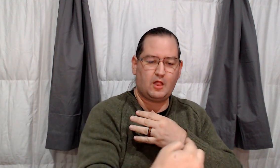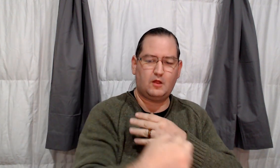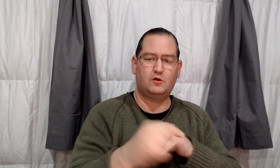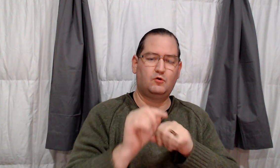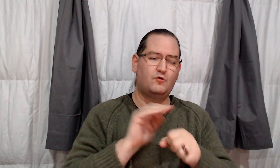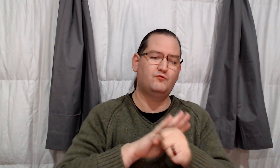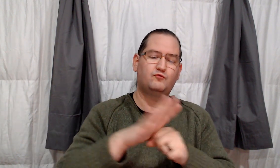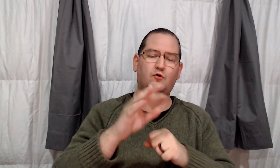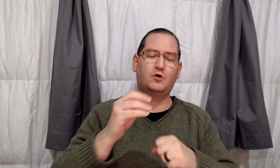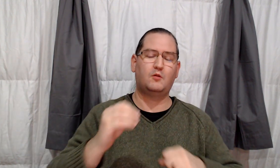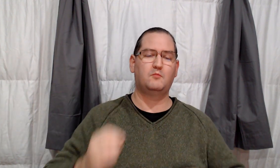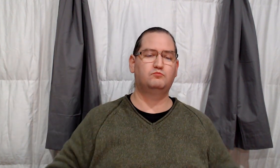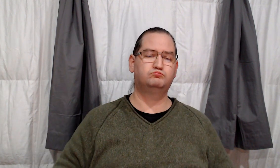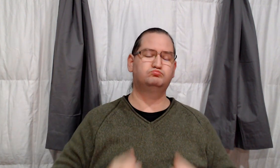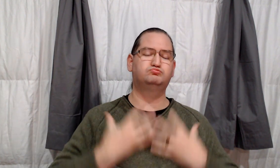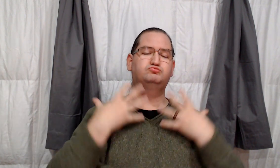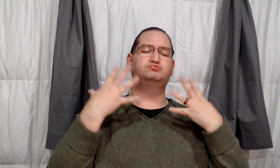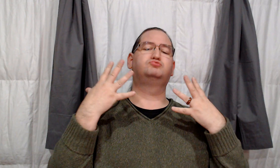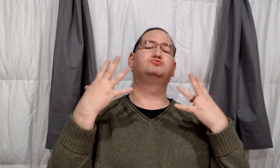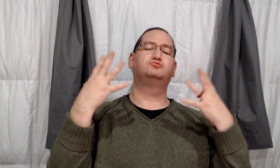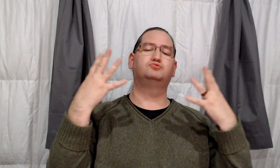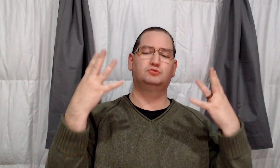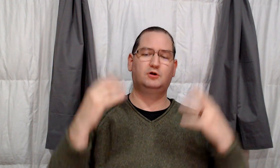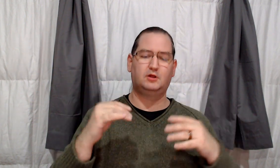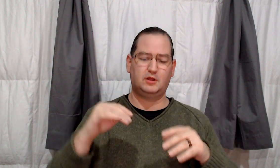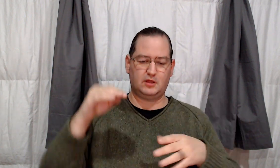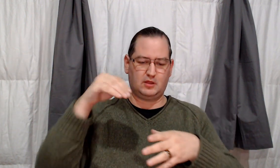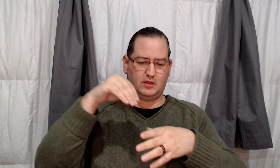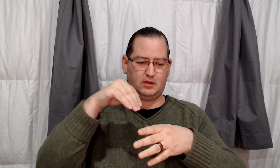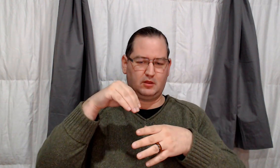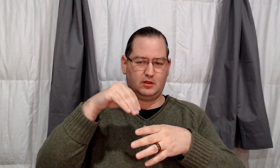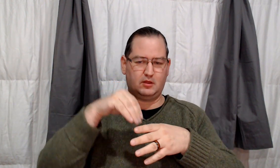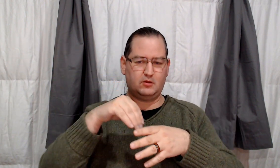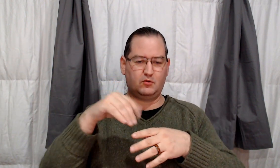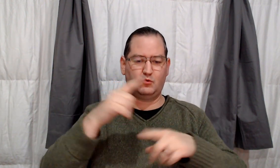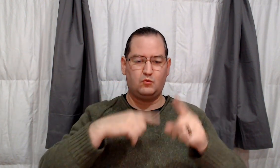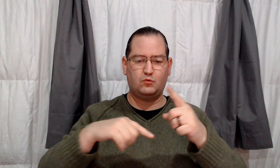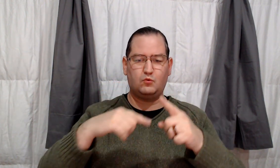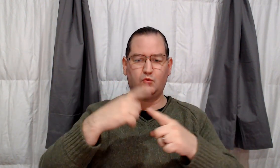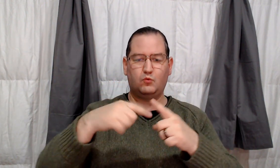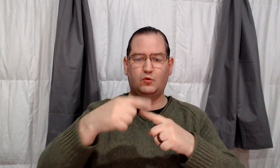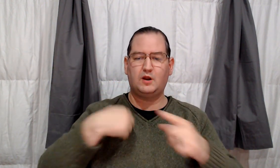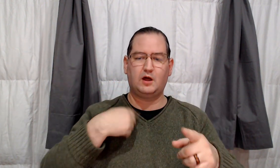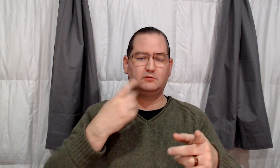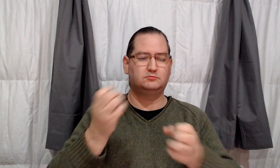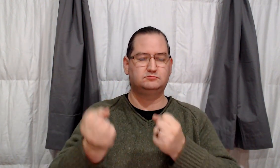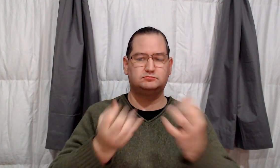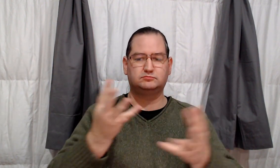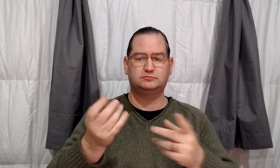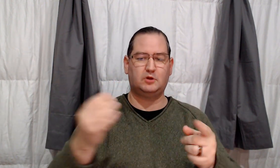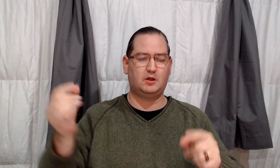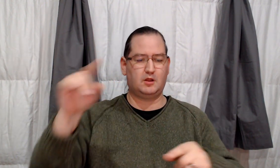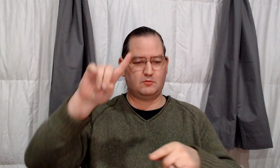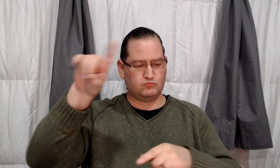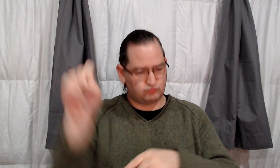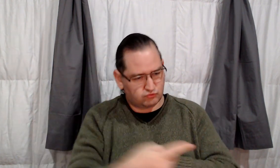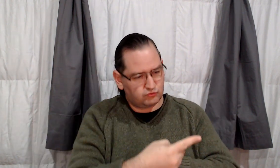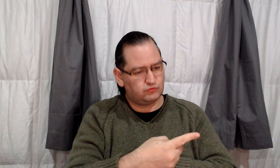millisecond, as I make that sound, you're going to be fired, shot like an arrow, straight through that target. And as you go through